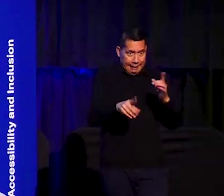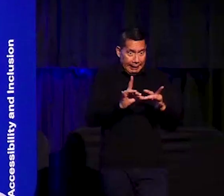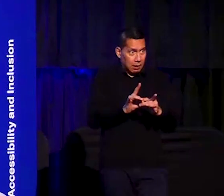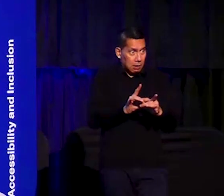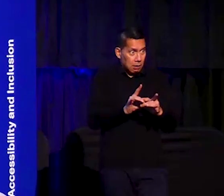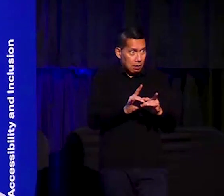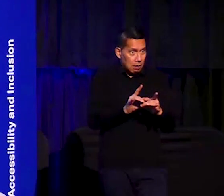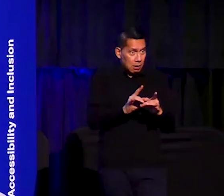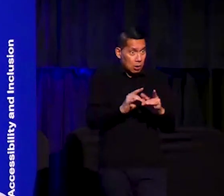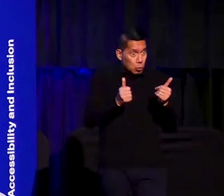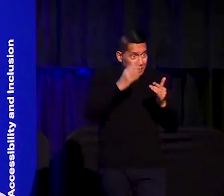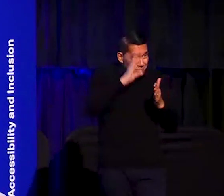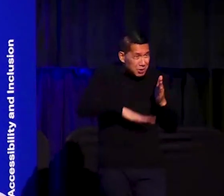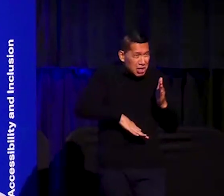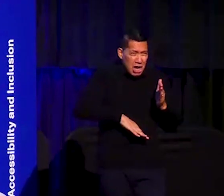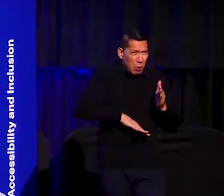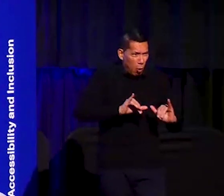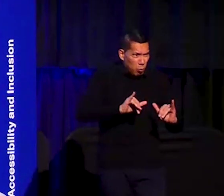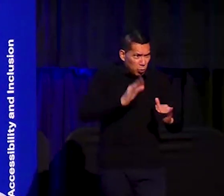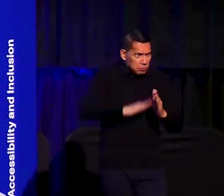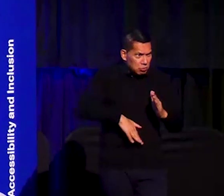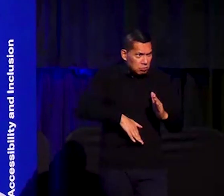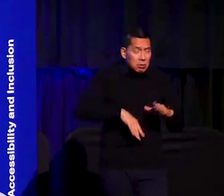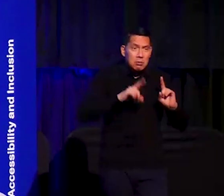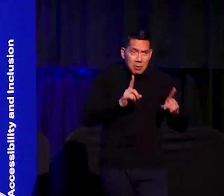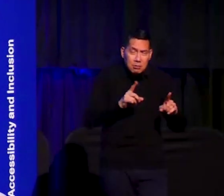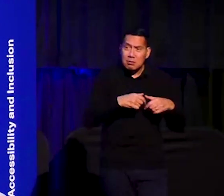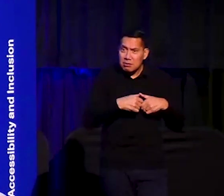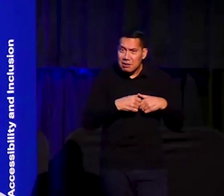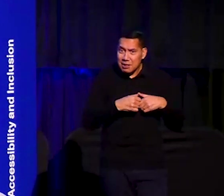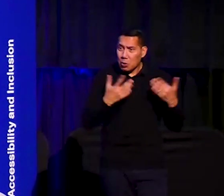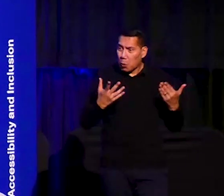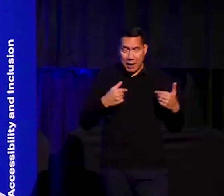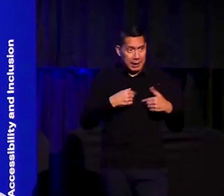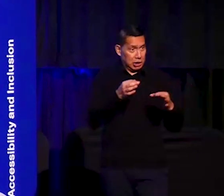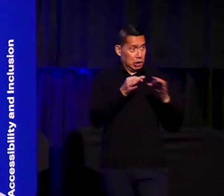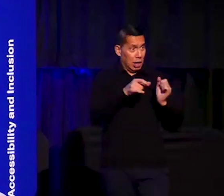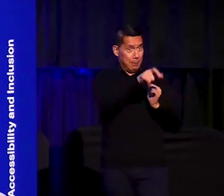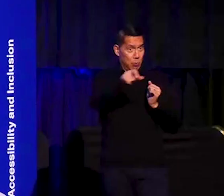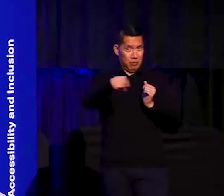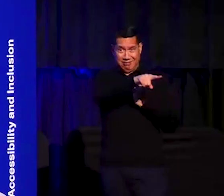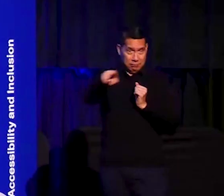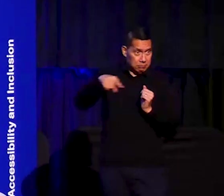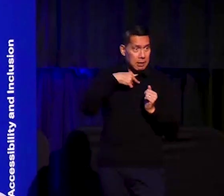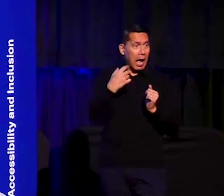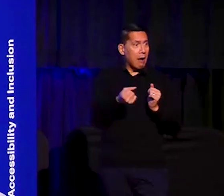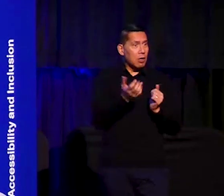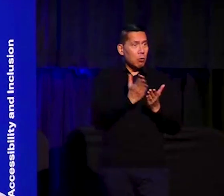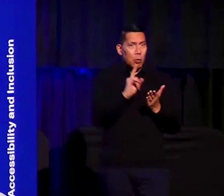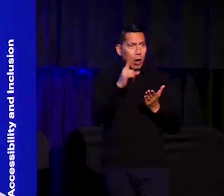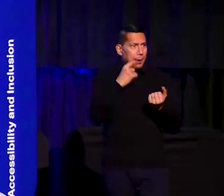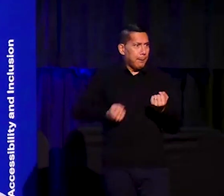it a good experience? No, it's horrible. This is where designers have so much